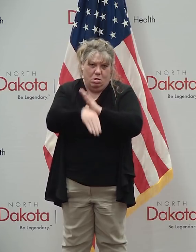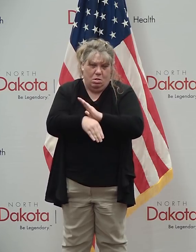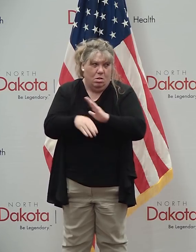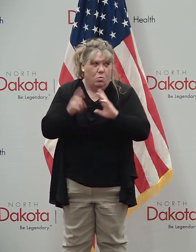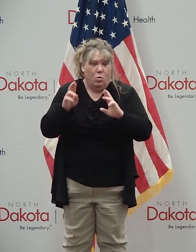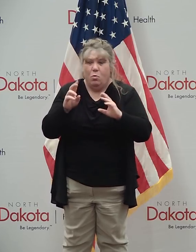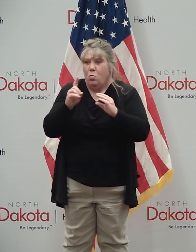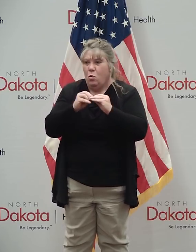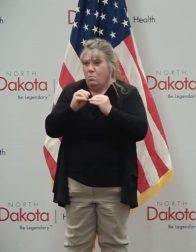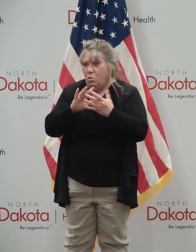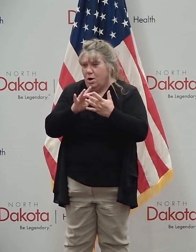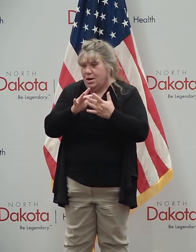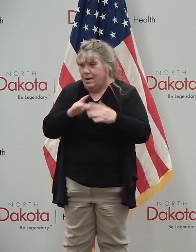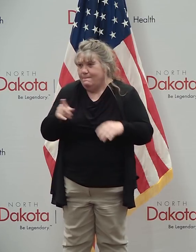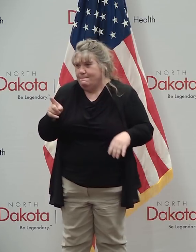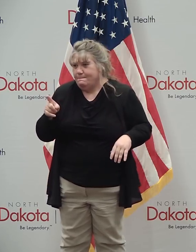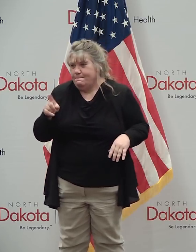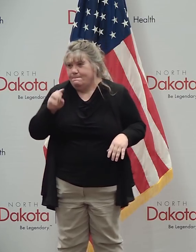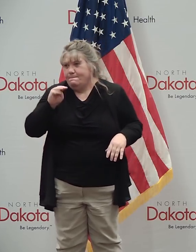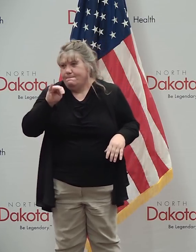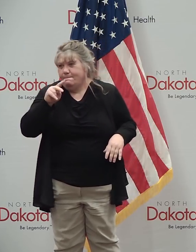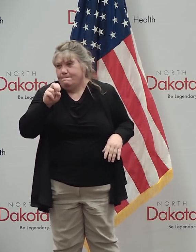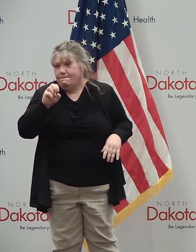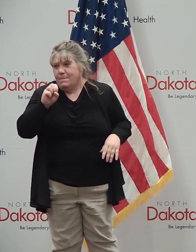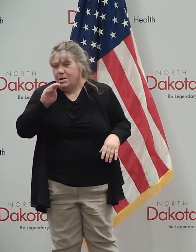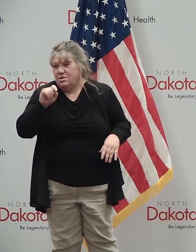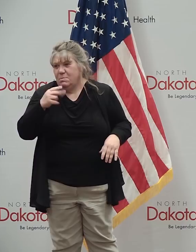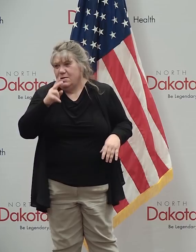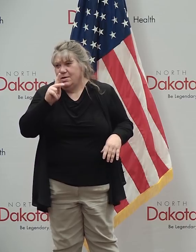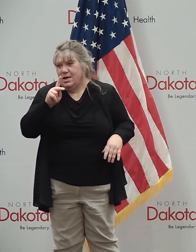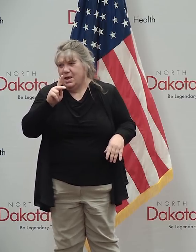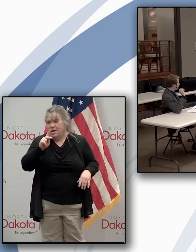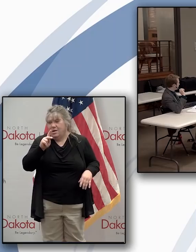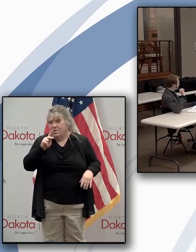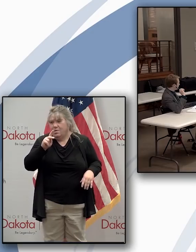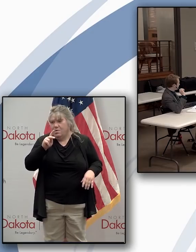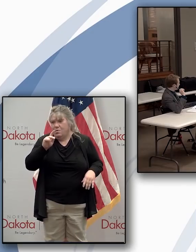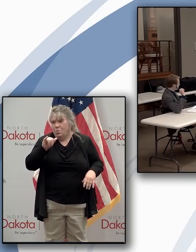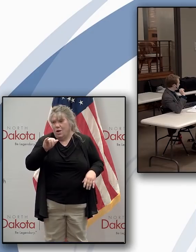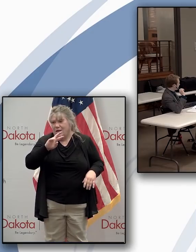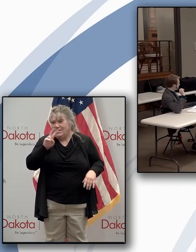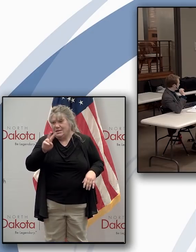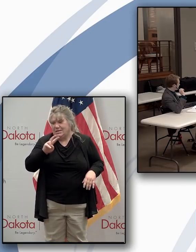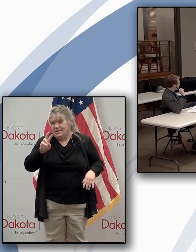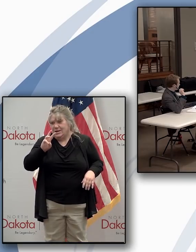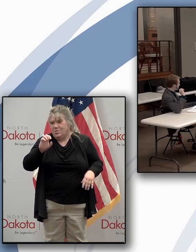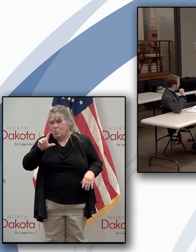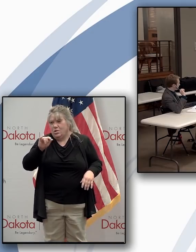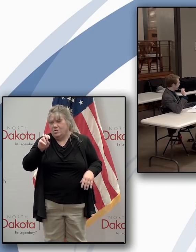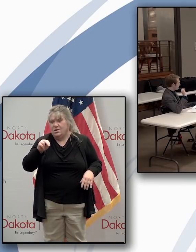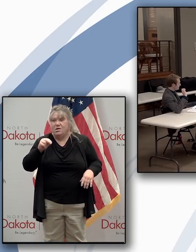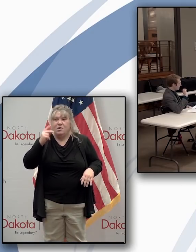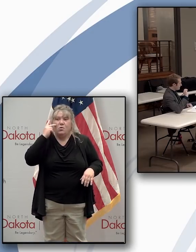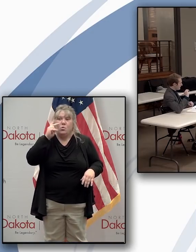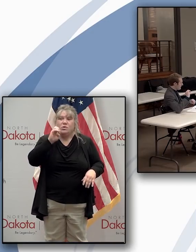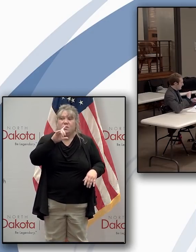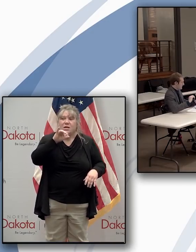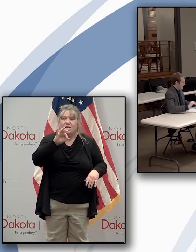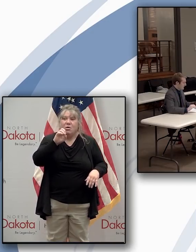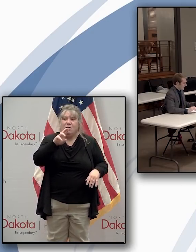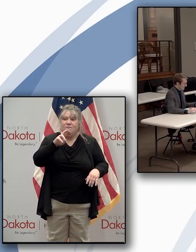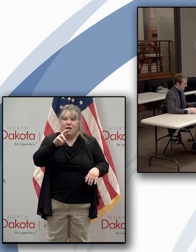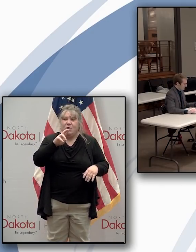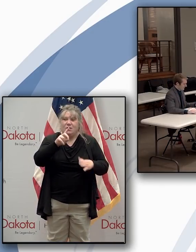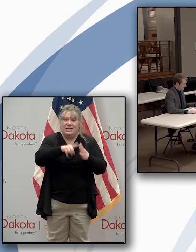Okay, one more online. Mike Smith, 660 KYZ in Williston. We're seeing county fairs cancel up to 2